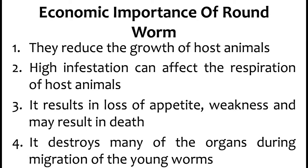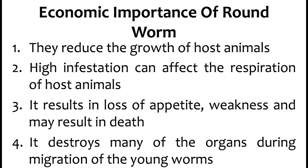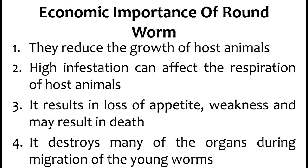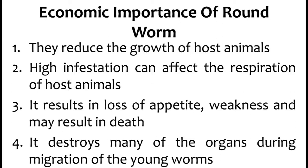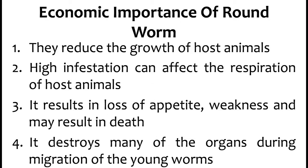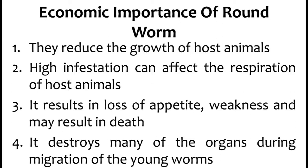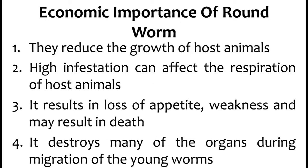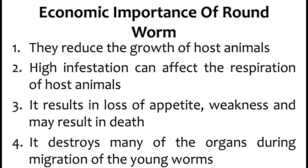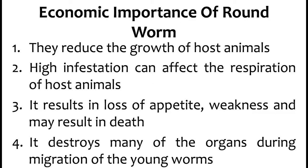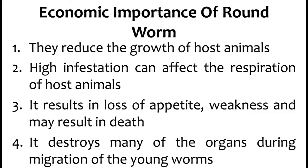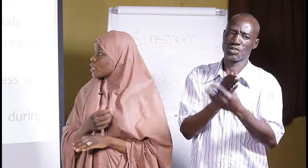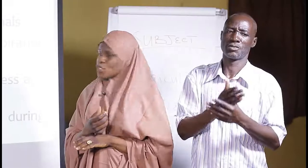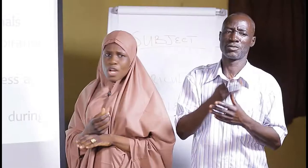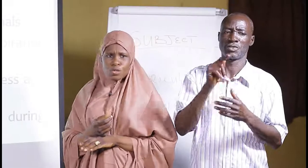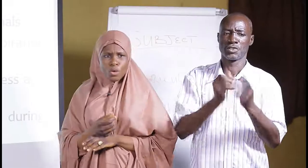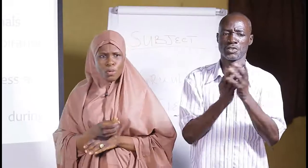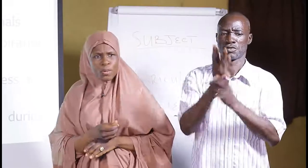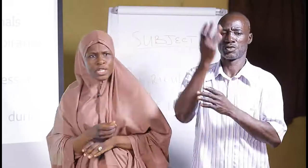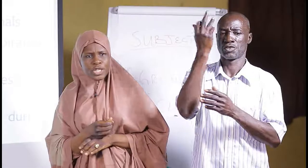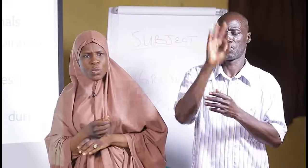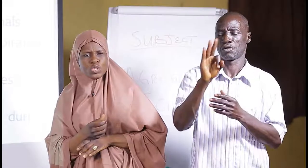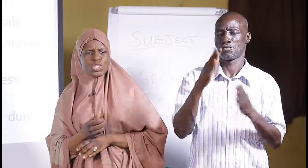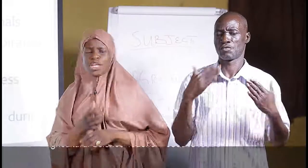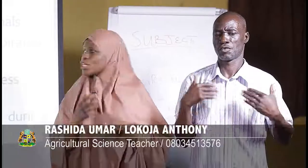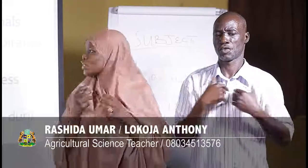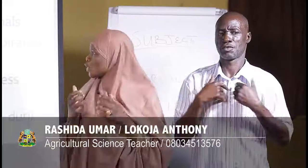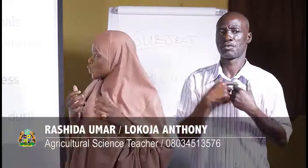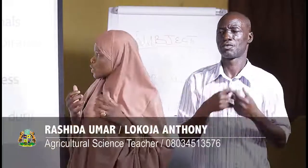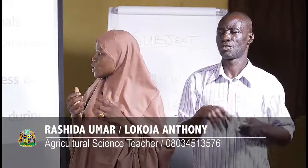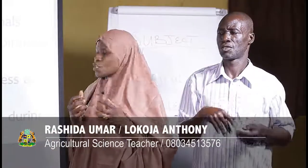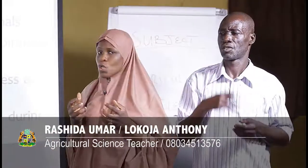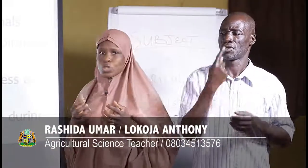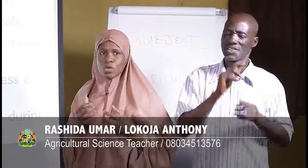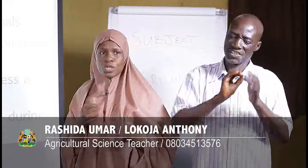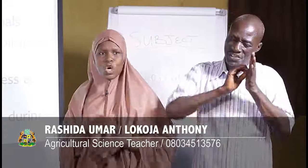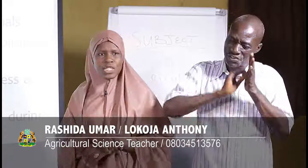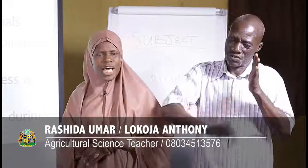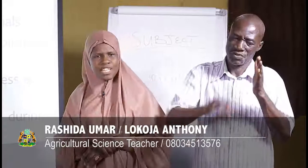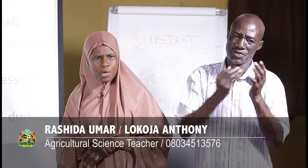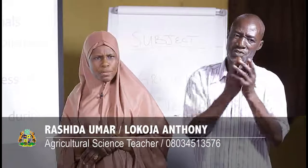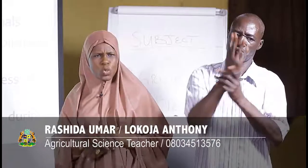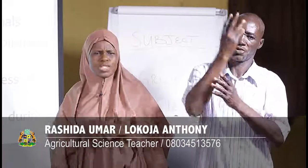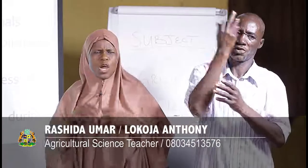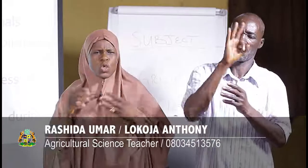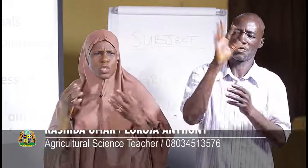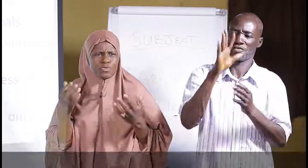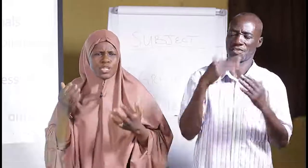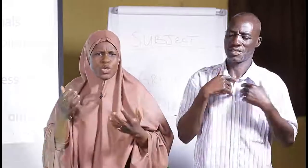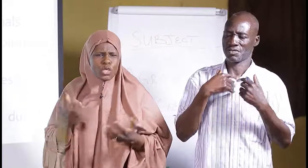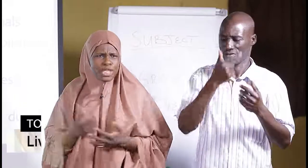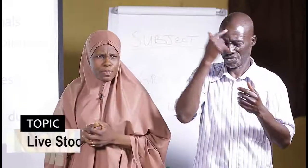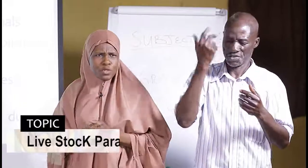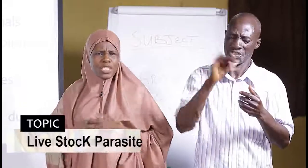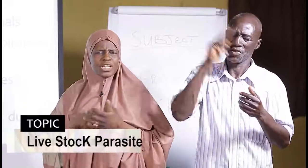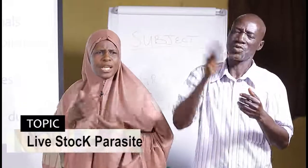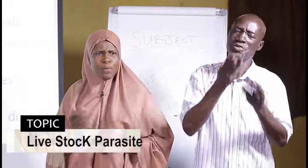animal. This roundworm, they what? They reduce the growth of the host animal because they are always feeding